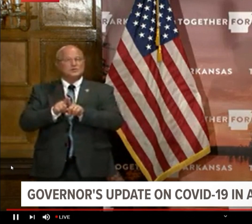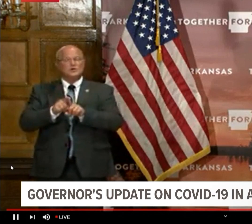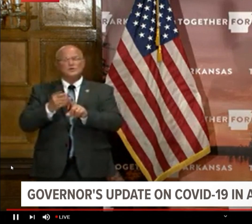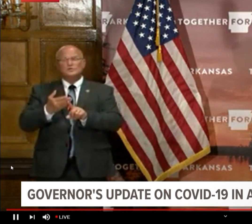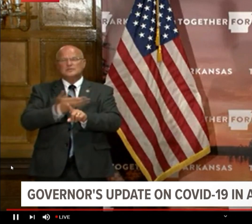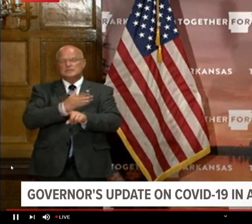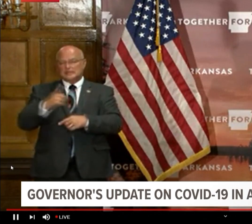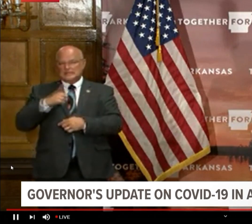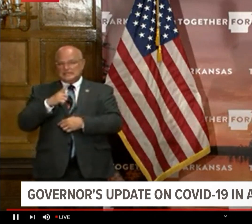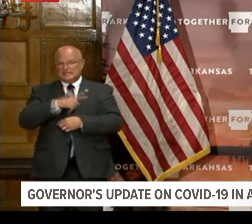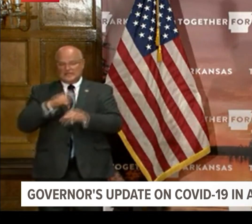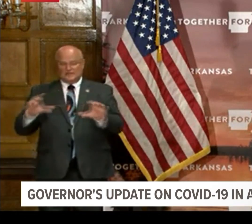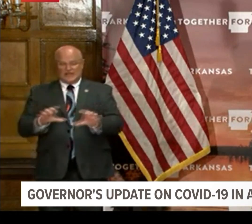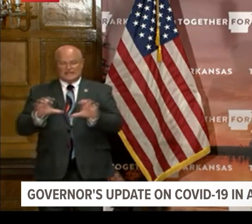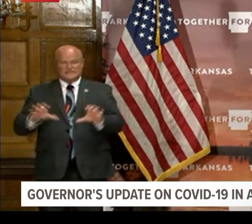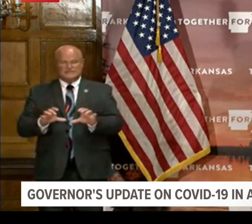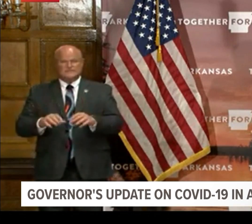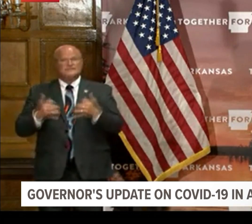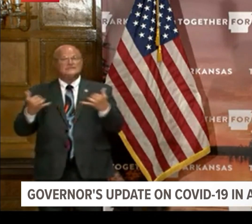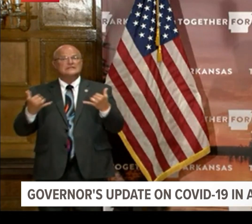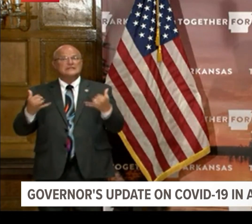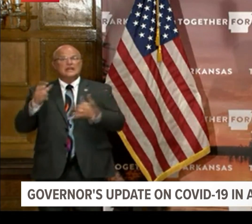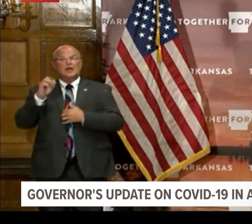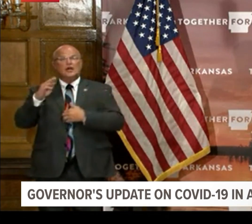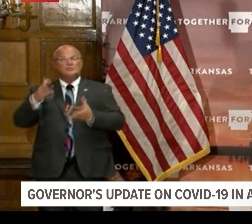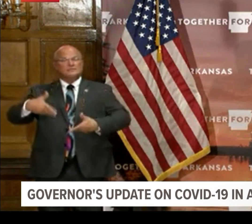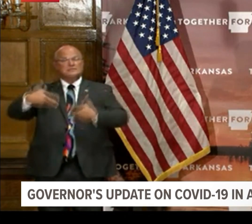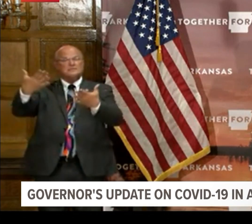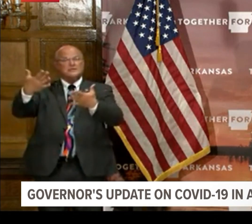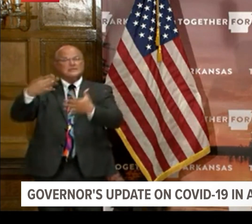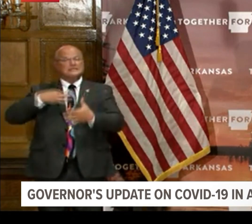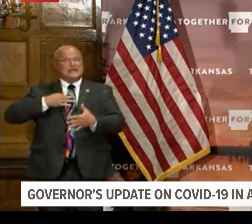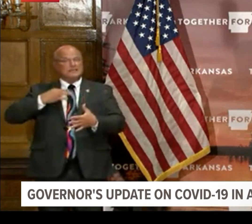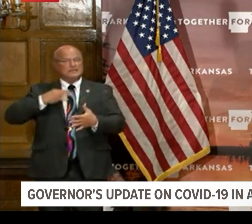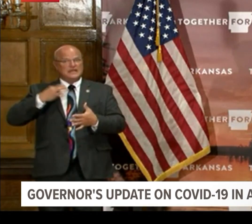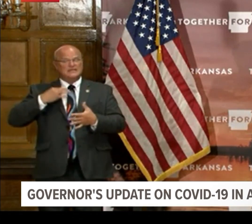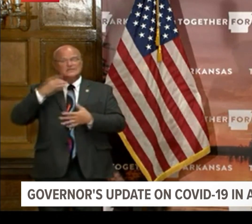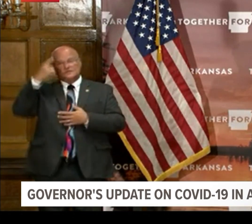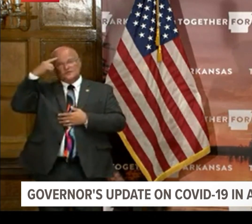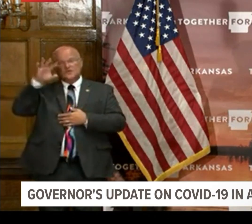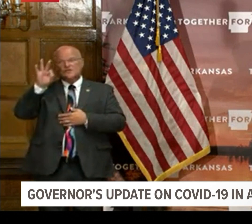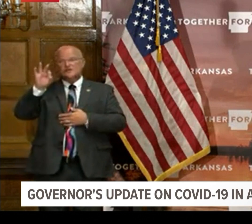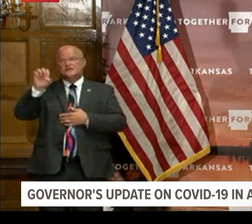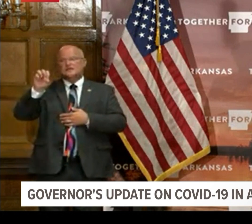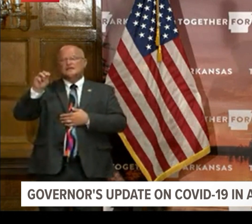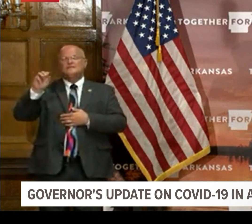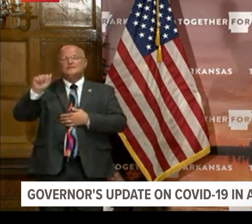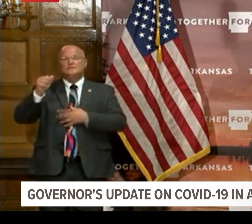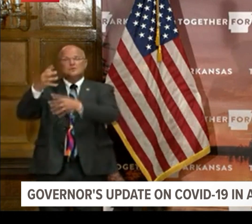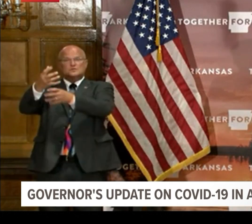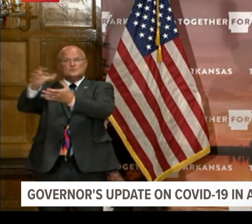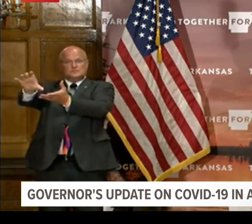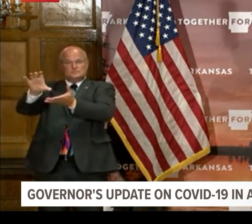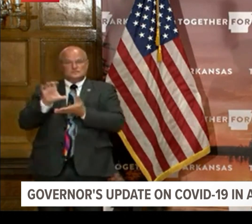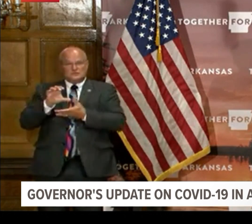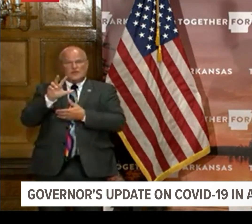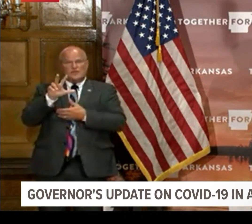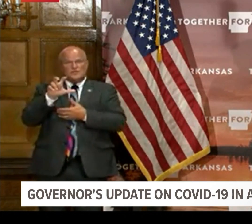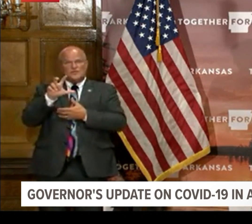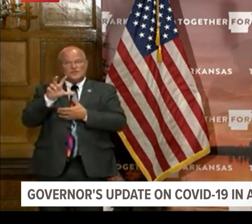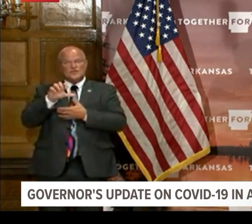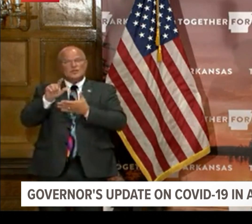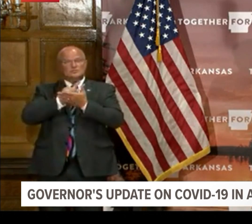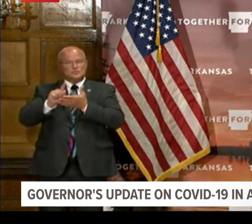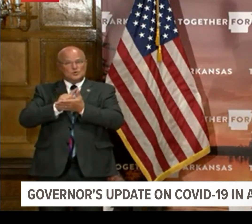legislative action, today Arkansas will be submitting its application to FEMA in order to receive the $300